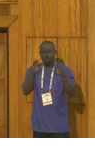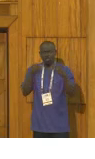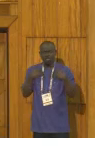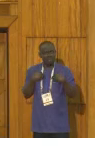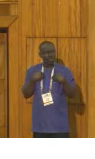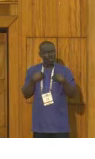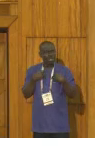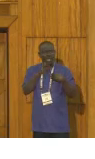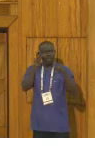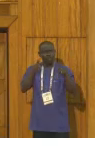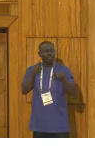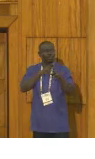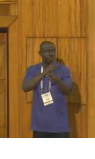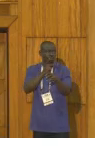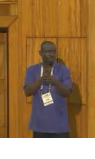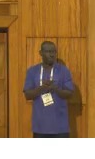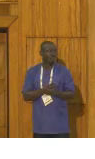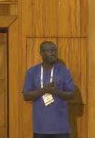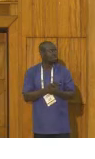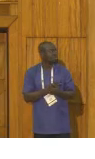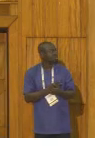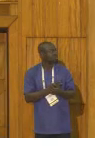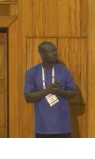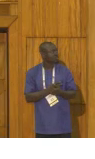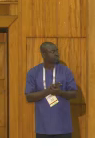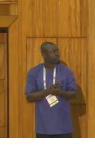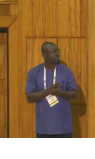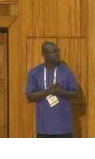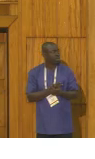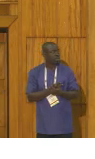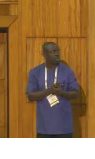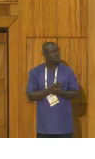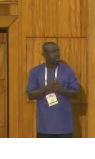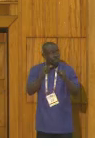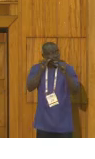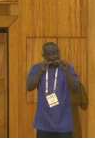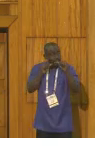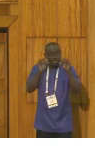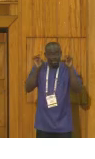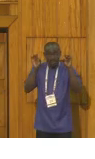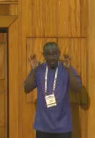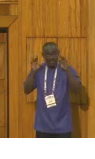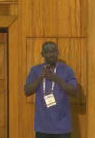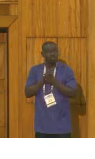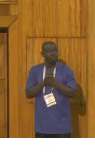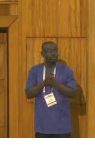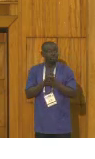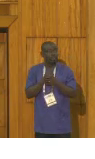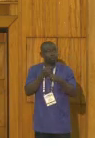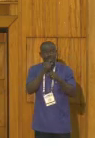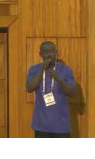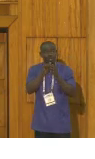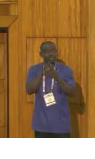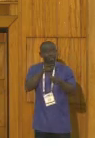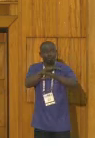Kebele, Cabotegravir, I'll call it that. And we assessed the risk, and we ensure that there are no symptoms